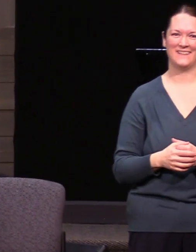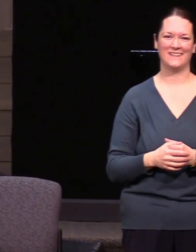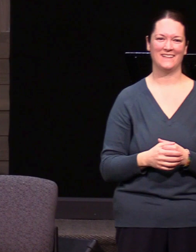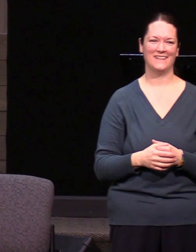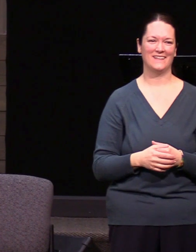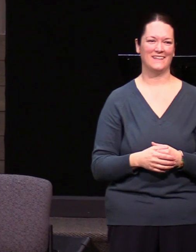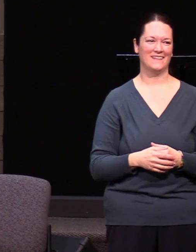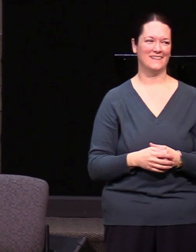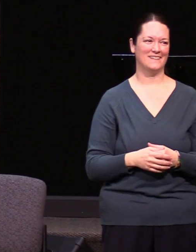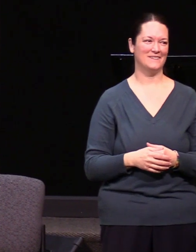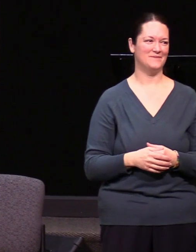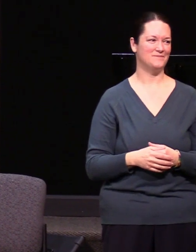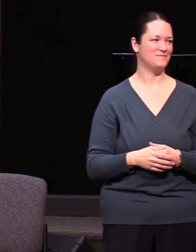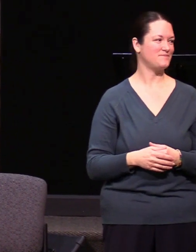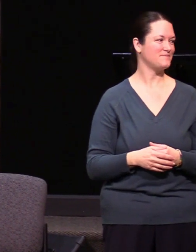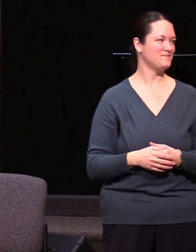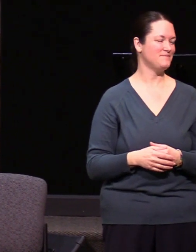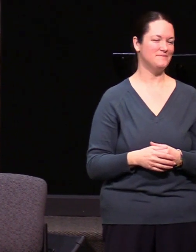Oh,